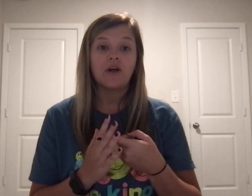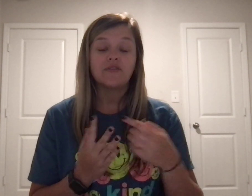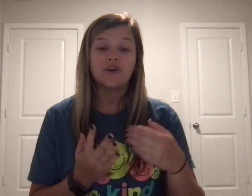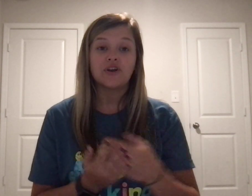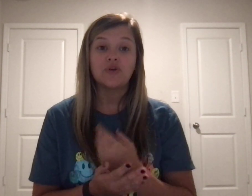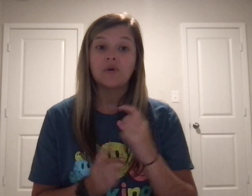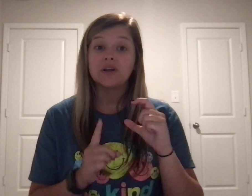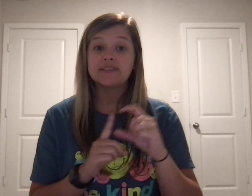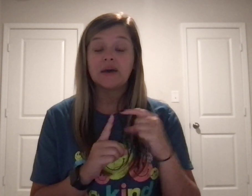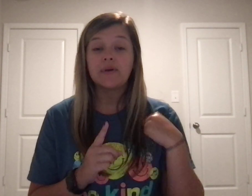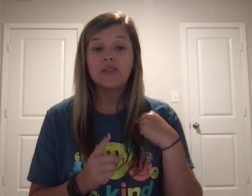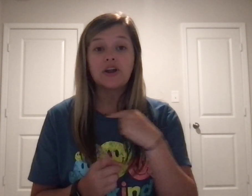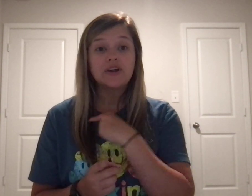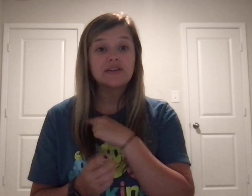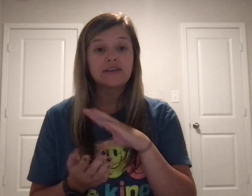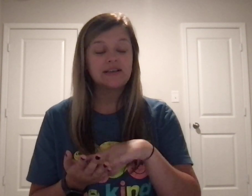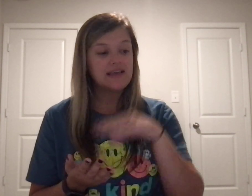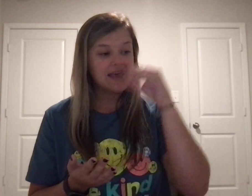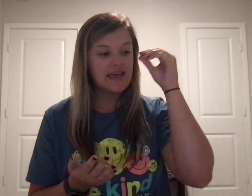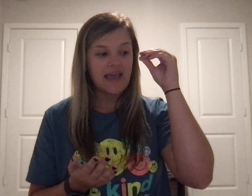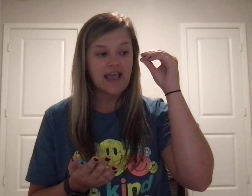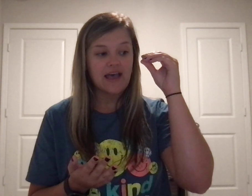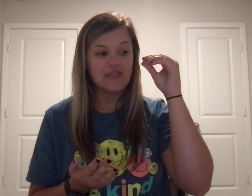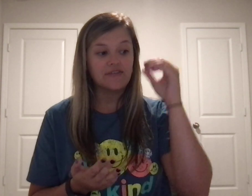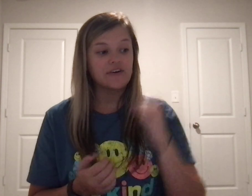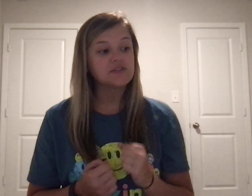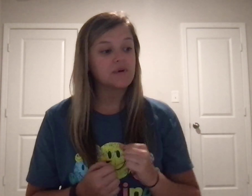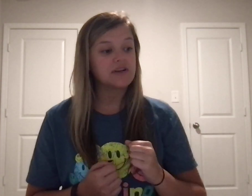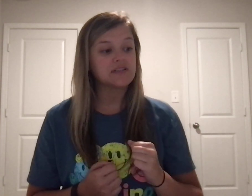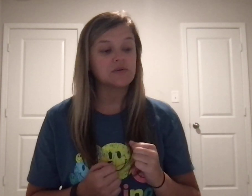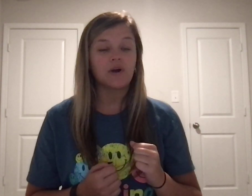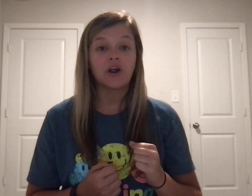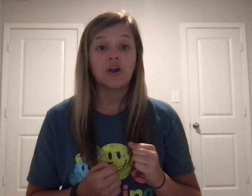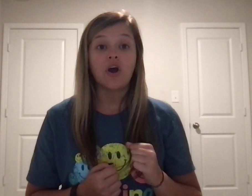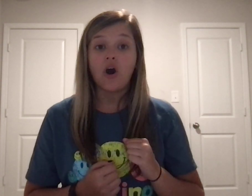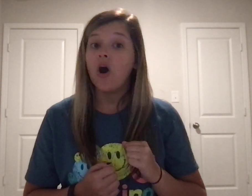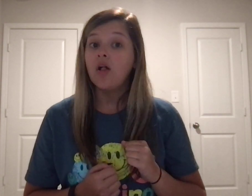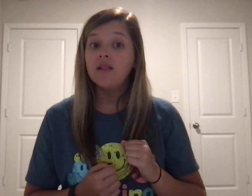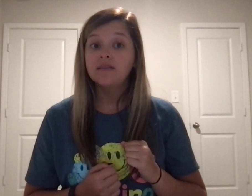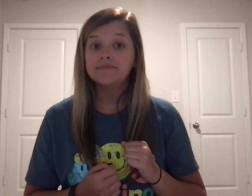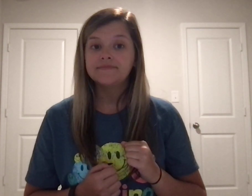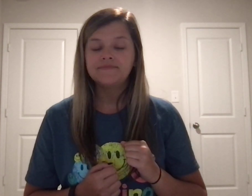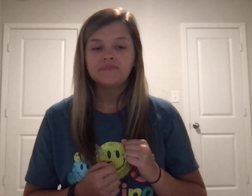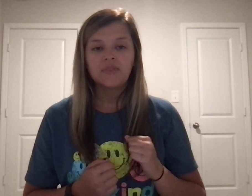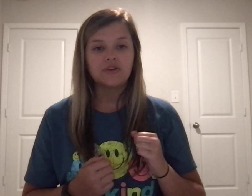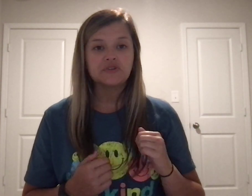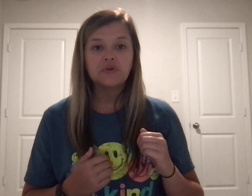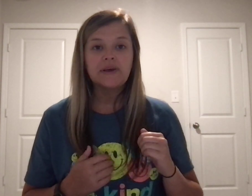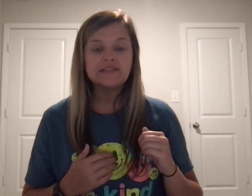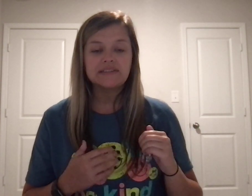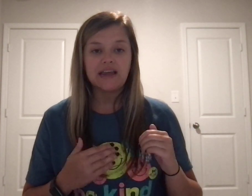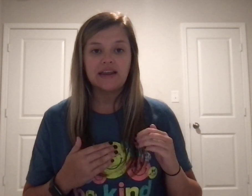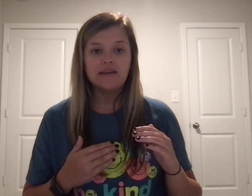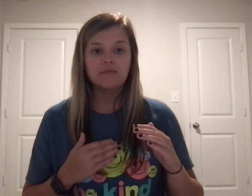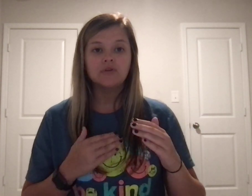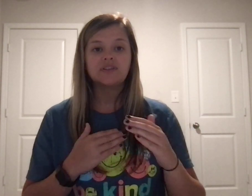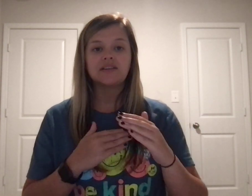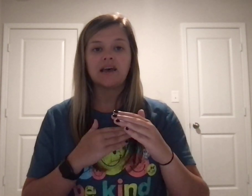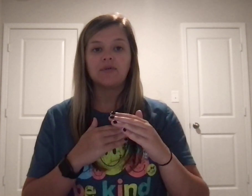our new words that we learned. And the first word is the word all. There's 2 ways to sign it. Most of the time you're going